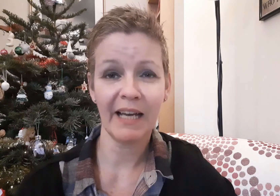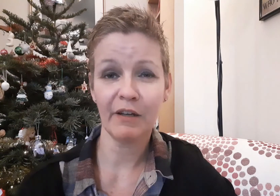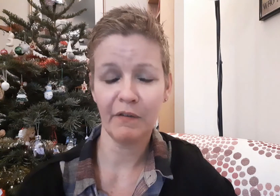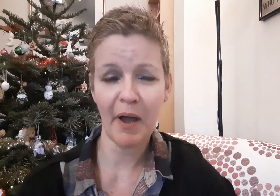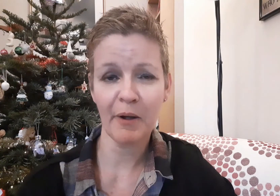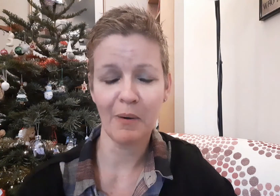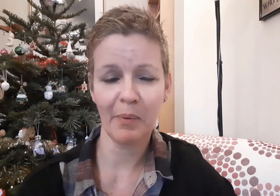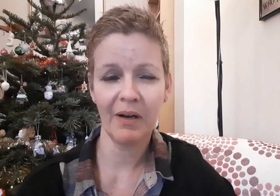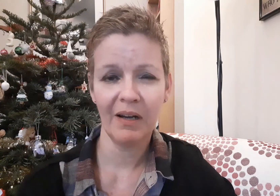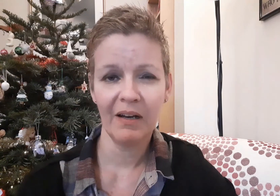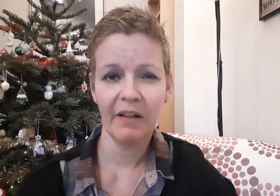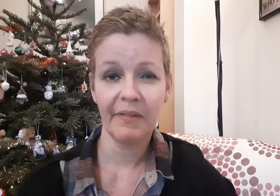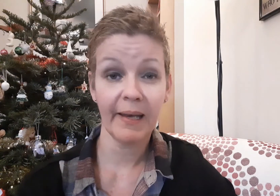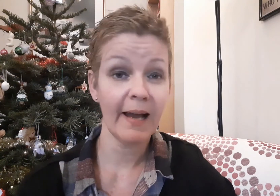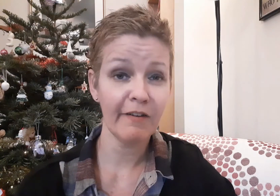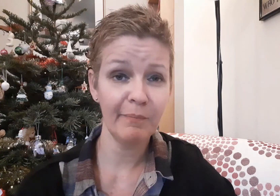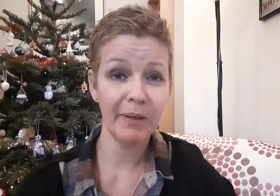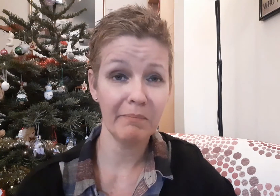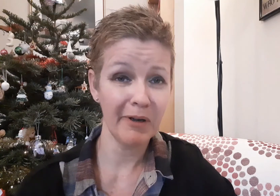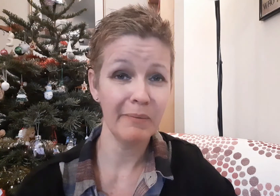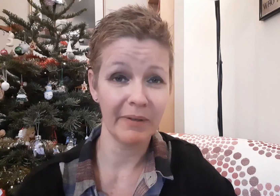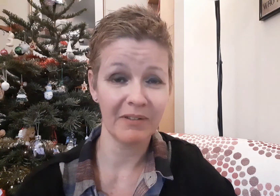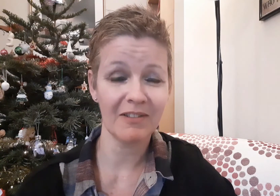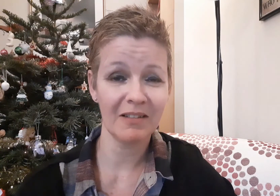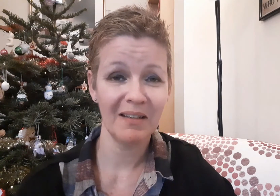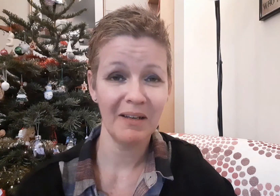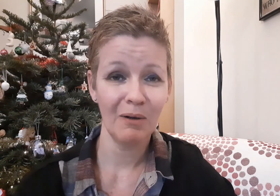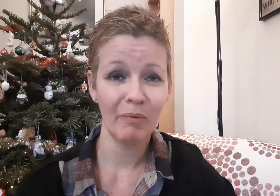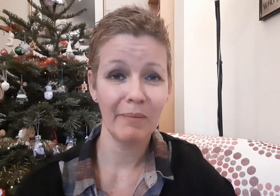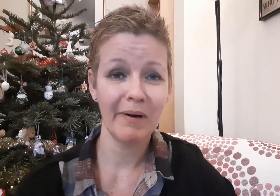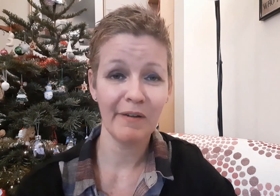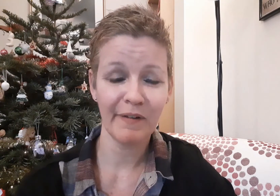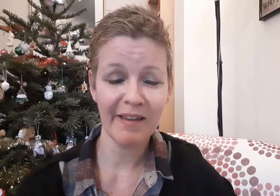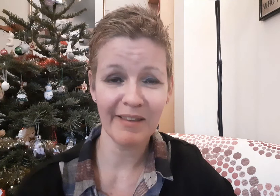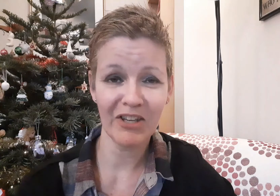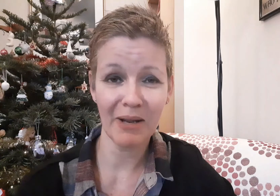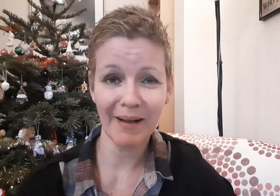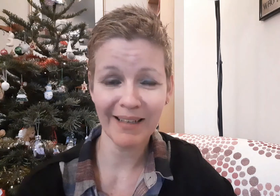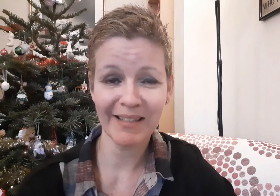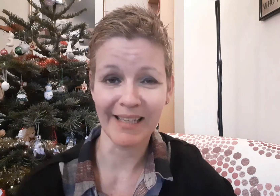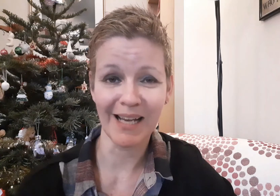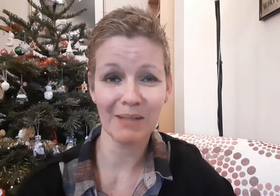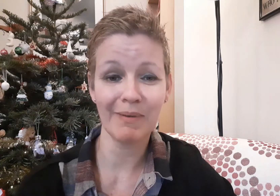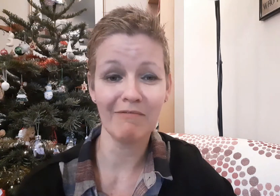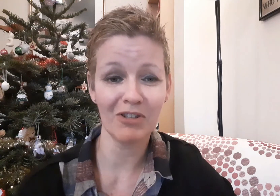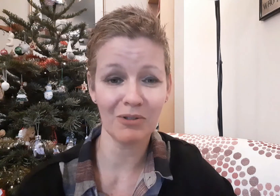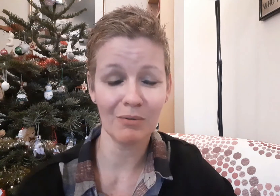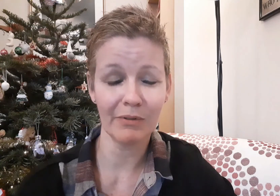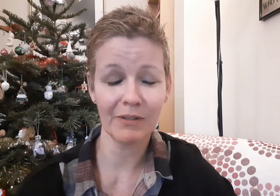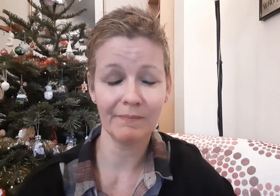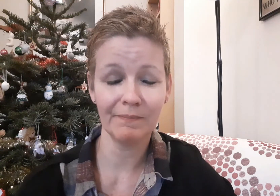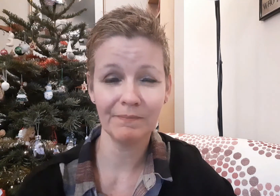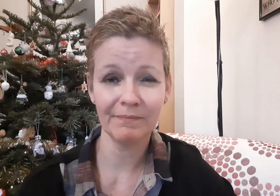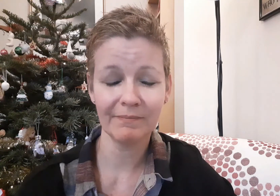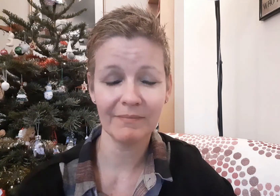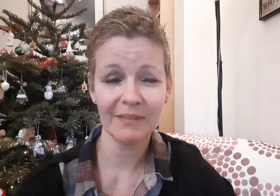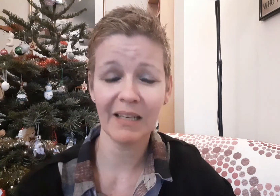of hope, there have been moments where my faith in humanity has been restored. And I